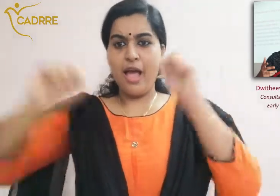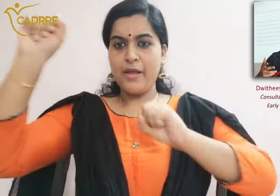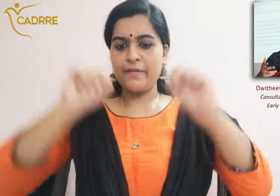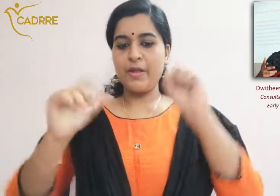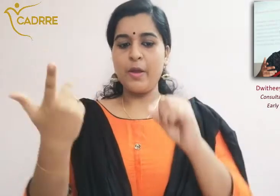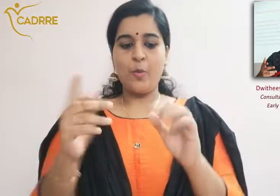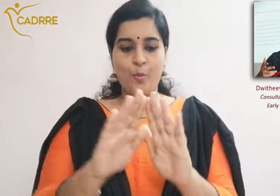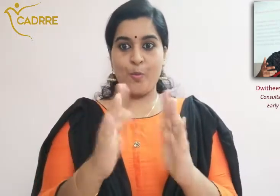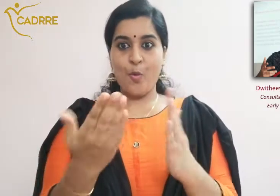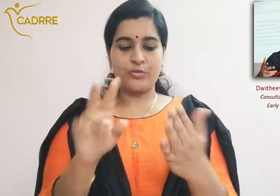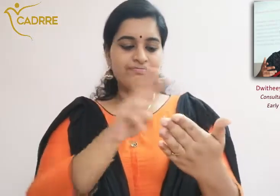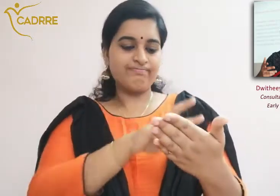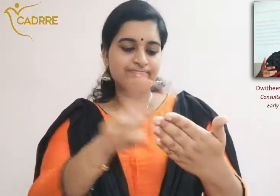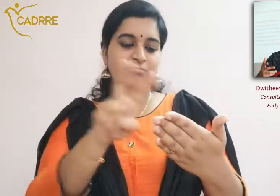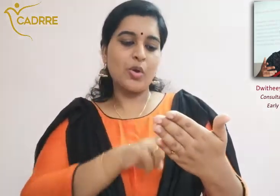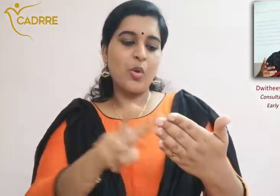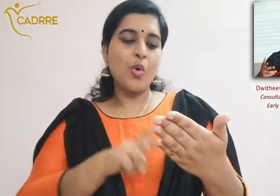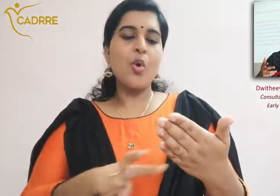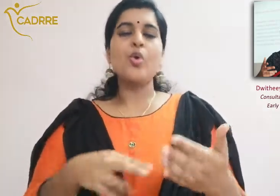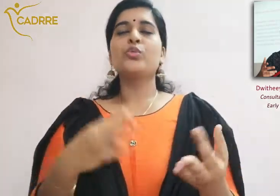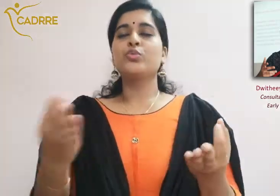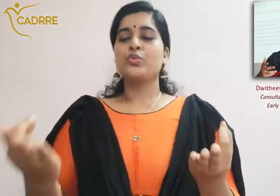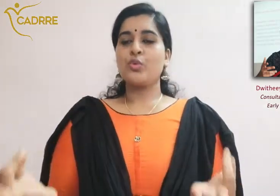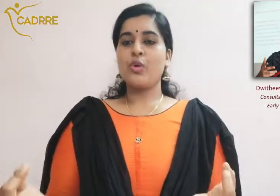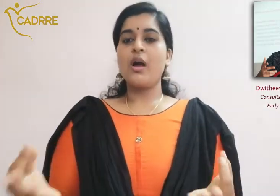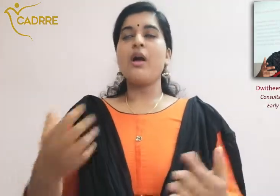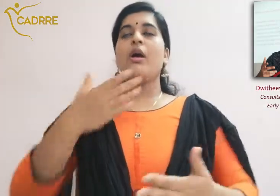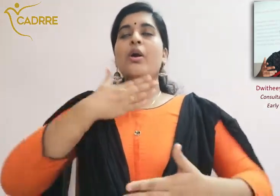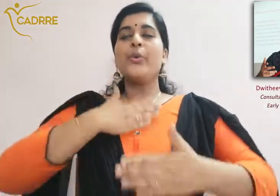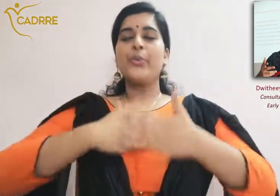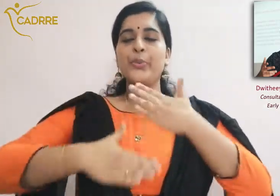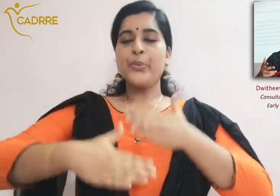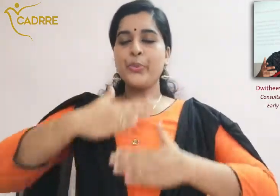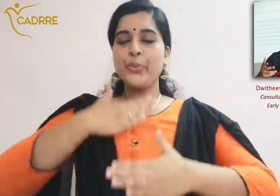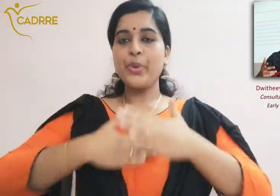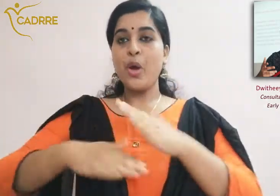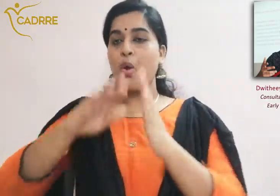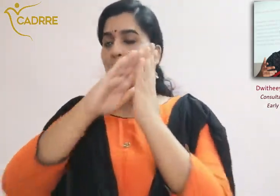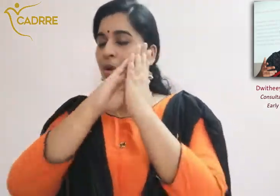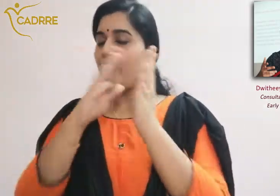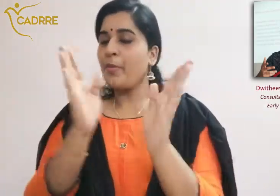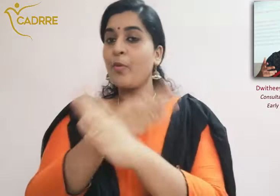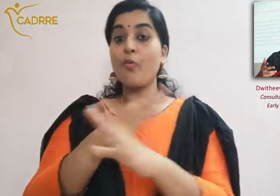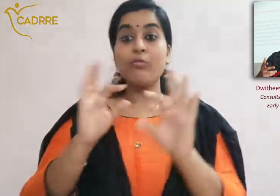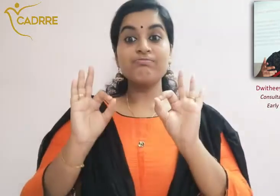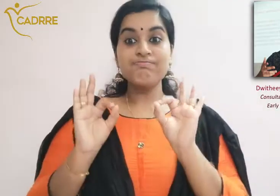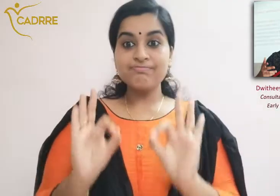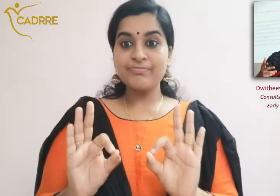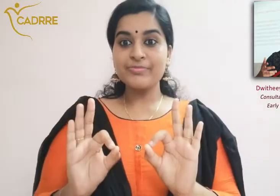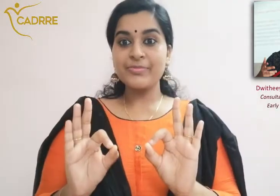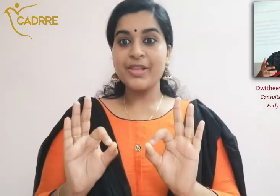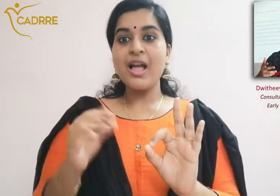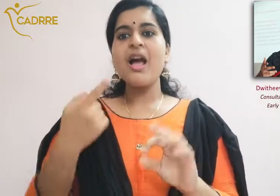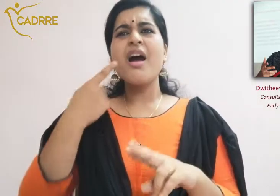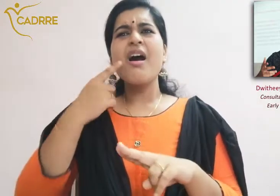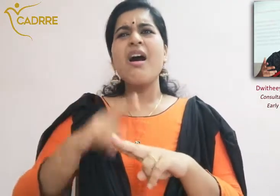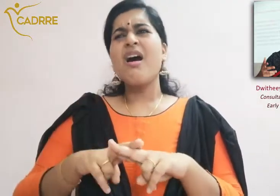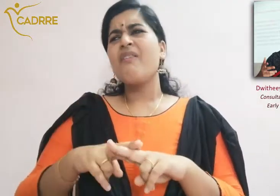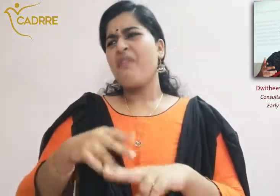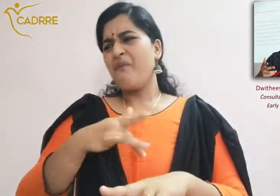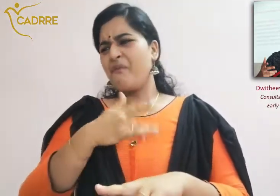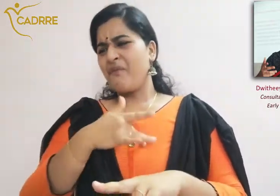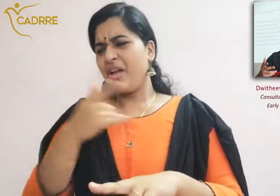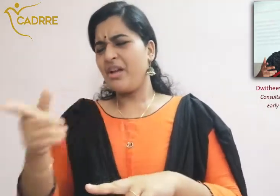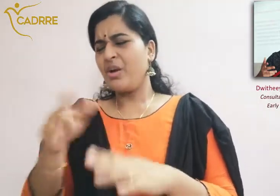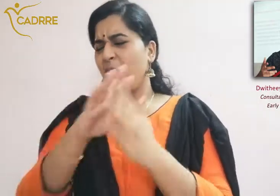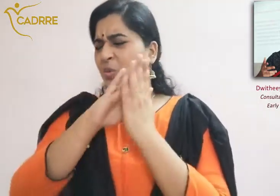Activities such as light reading, meditation, or yoga can help you prepare for sleep. And if at all you